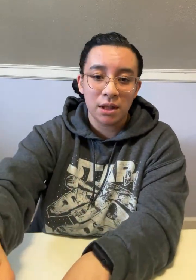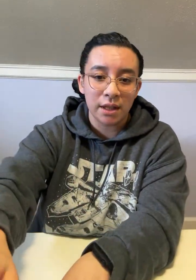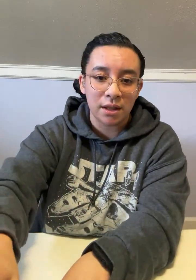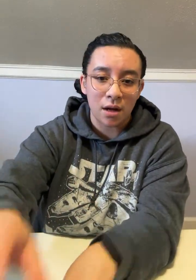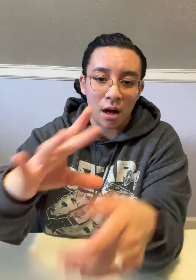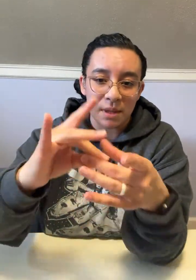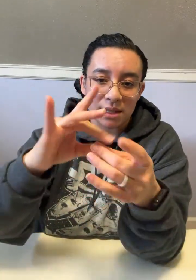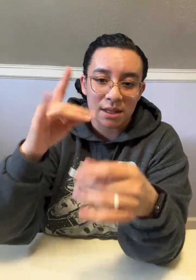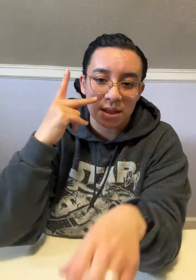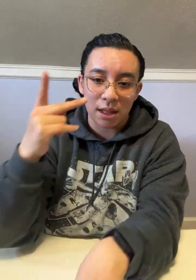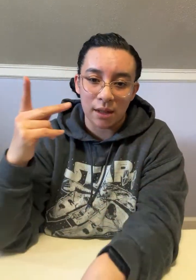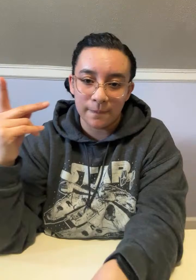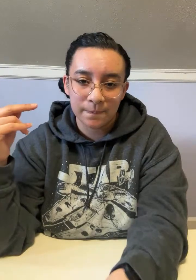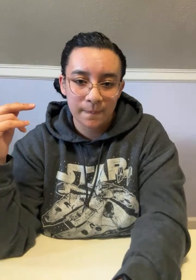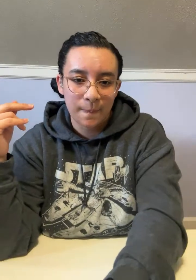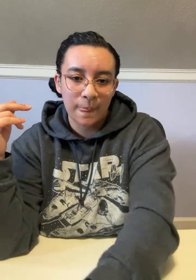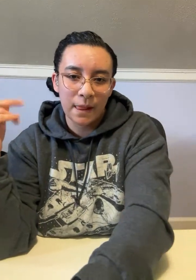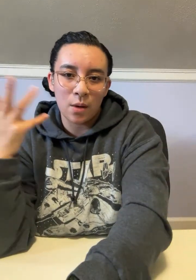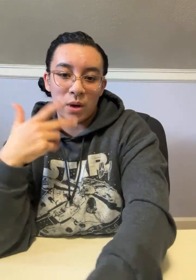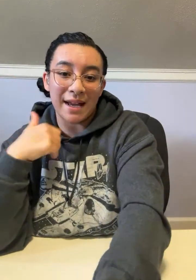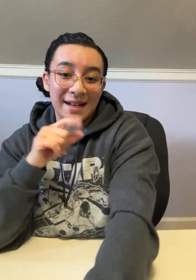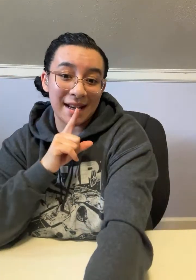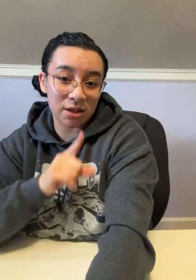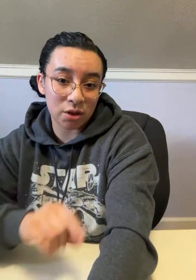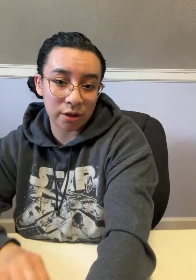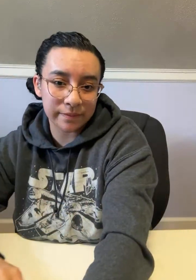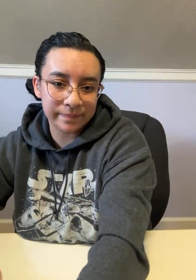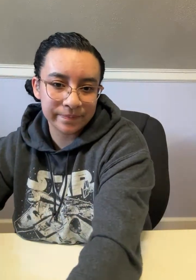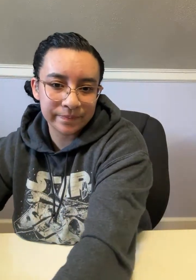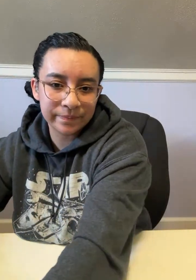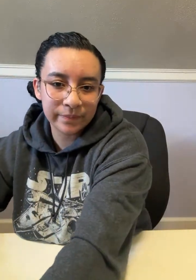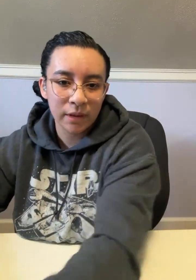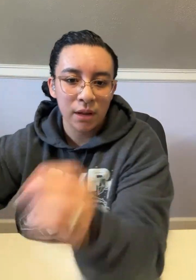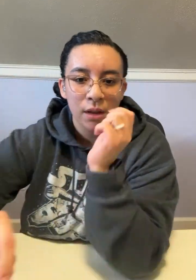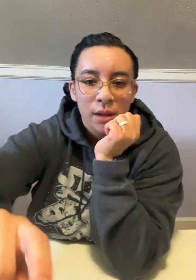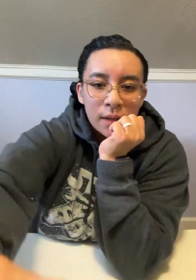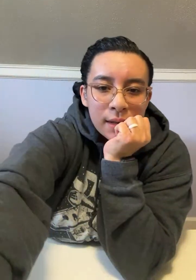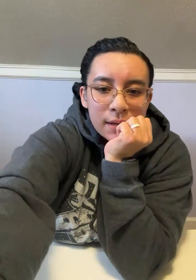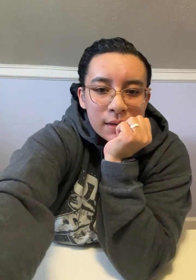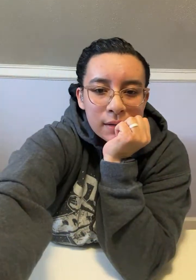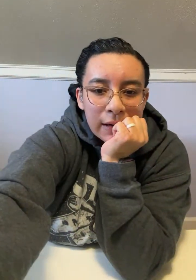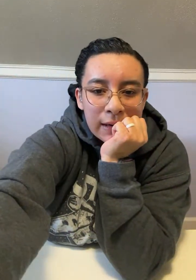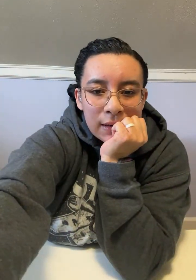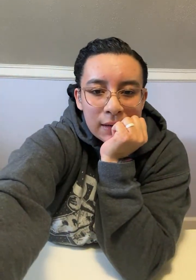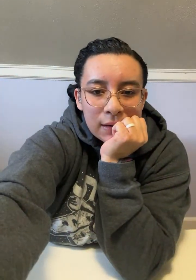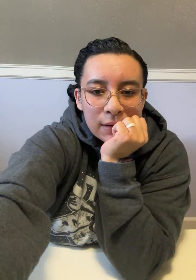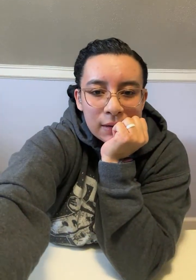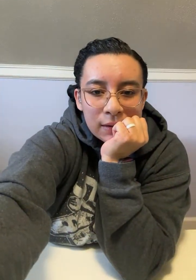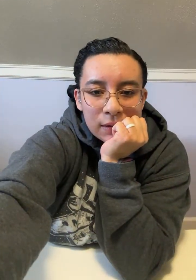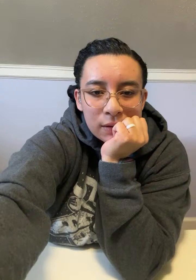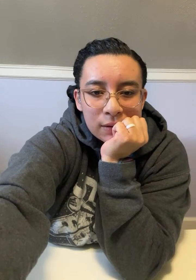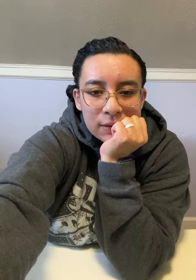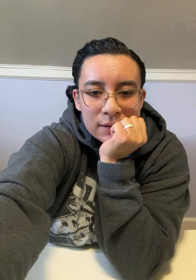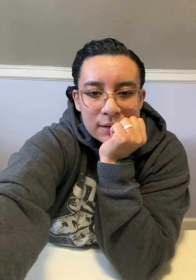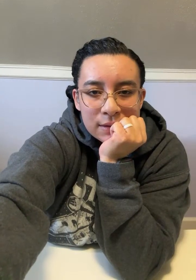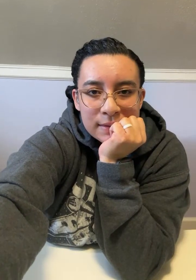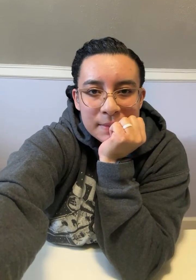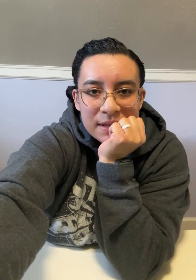look at the comments and see what I can answer. All right. Let's